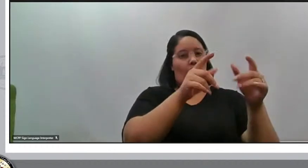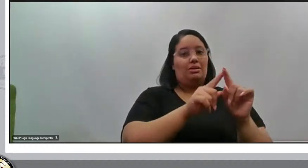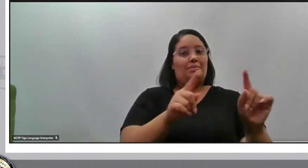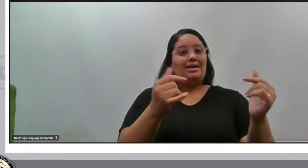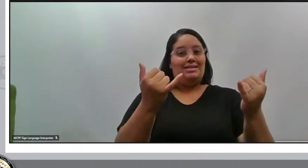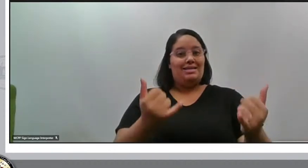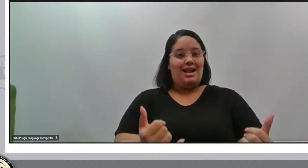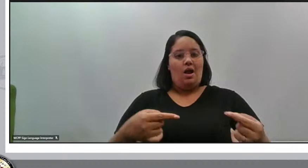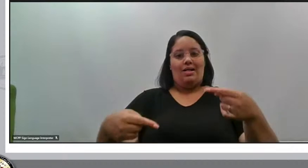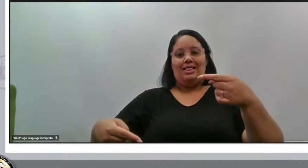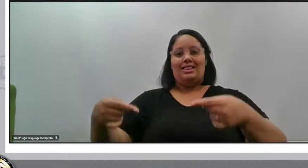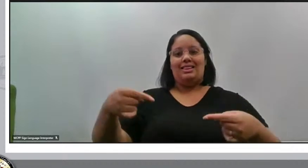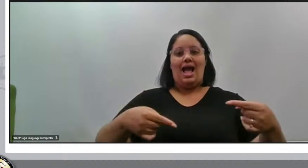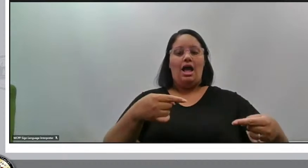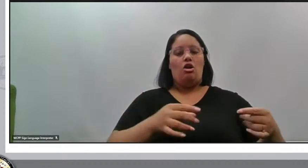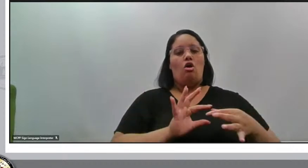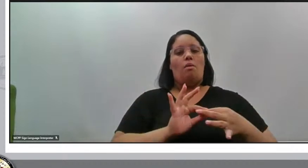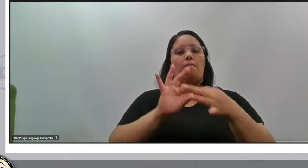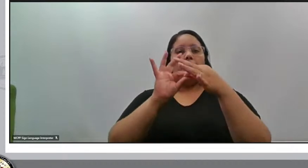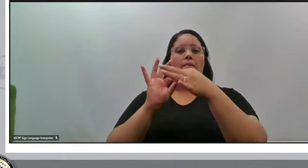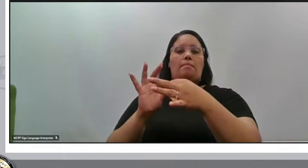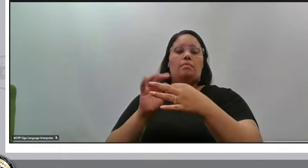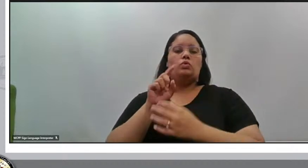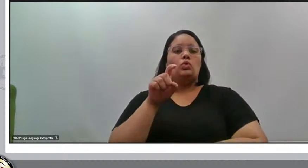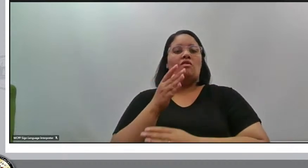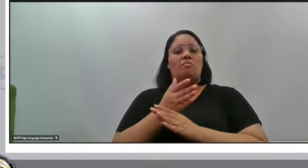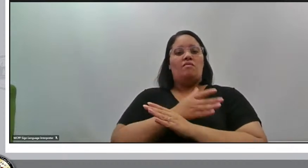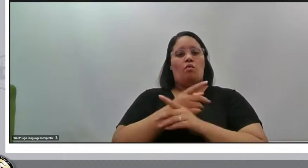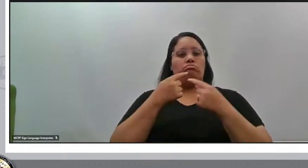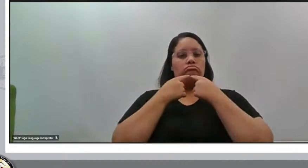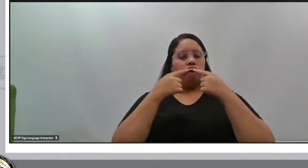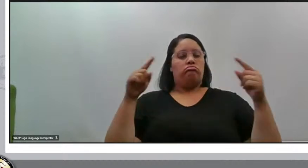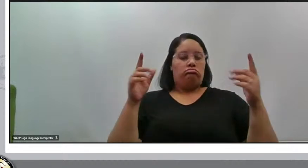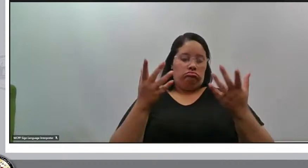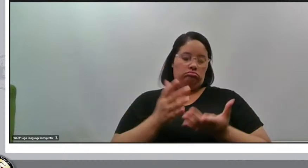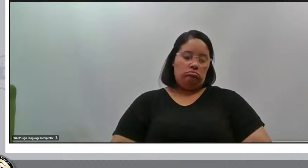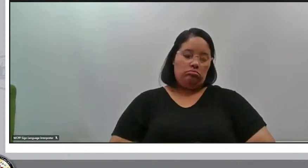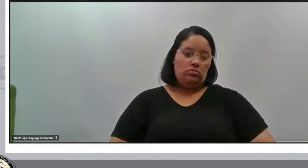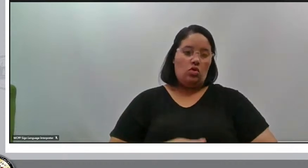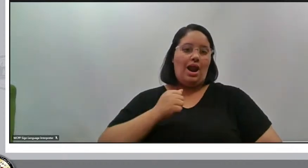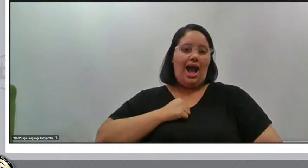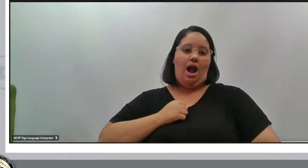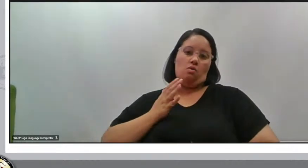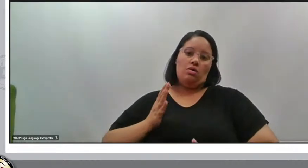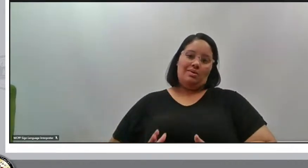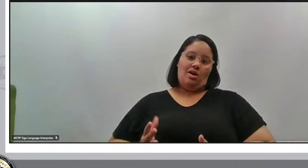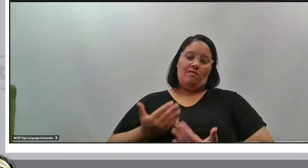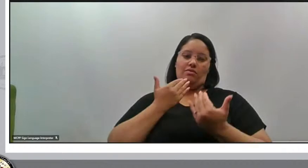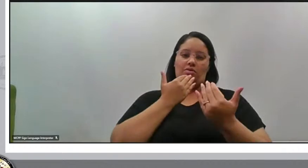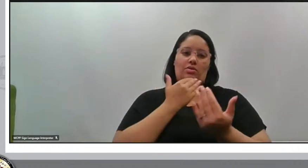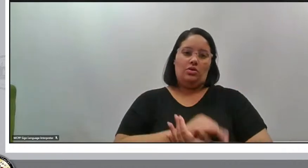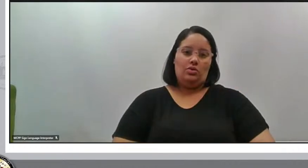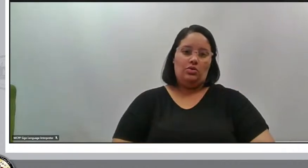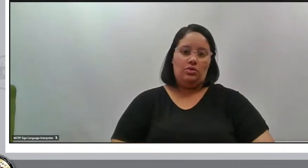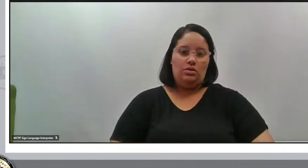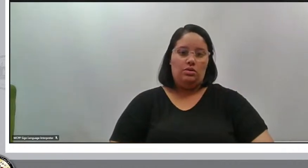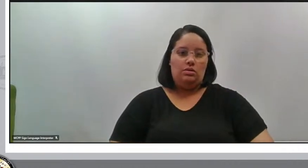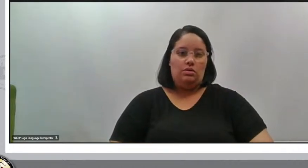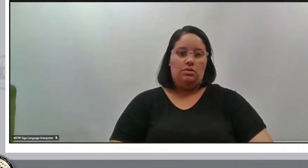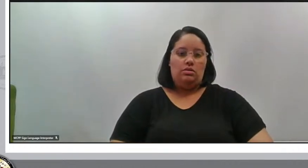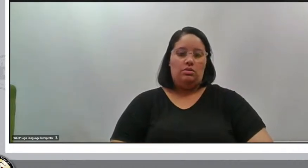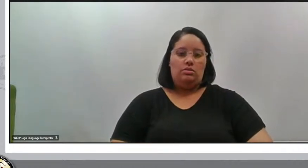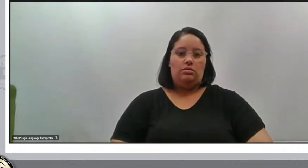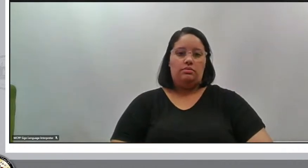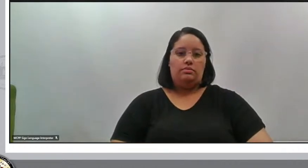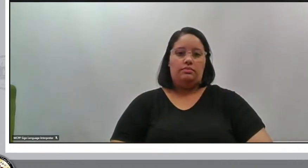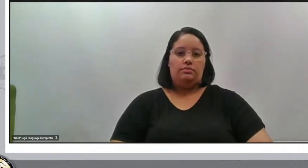dialogue should have been created before making such a political stance on our behalf. Thanks very much, Chair. Thank